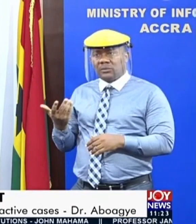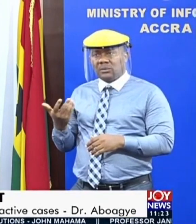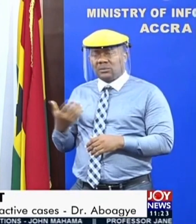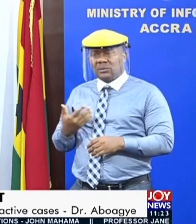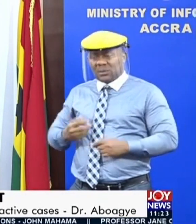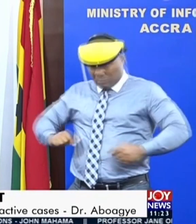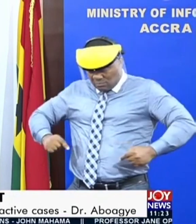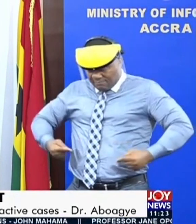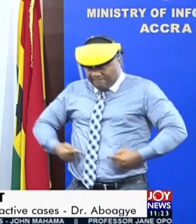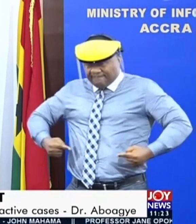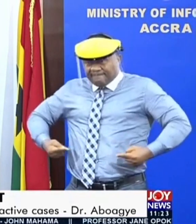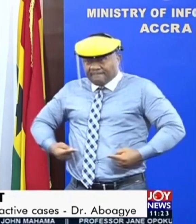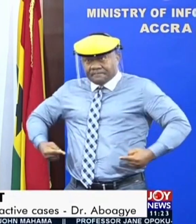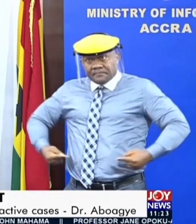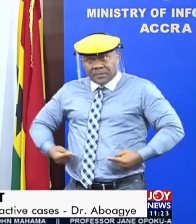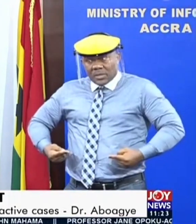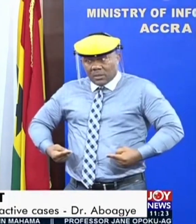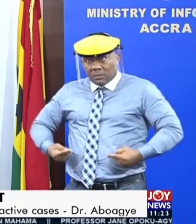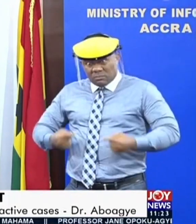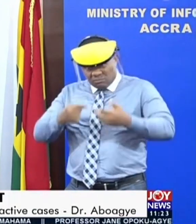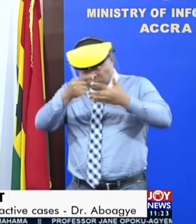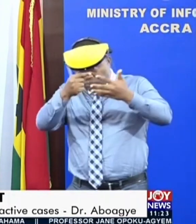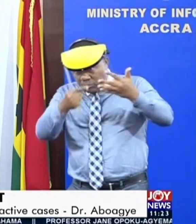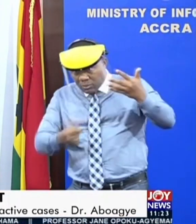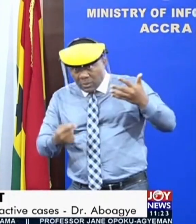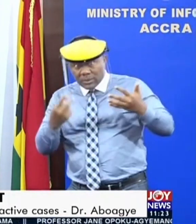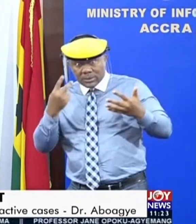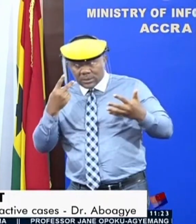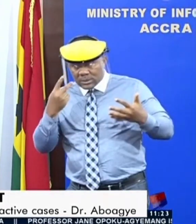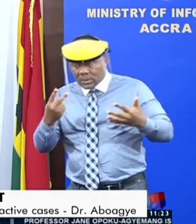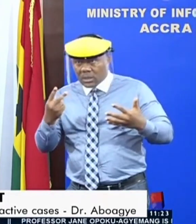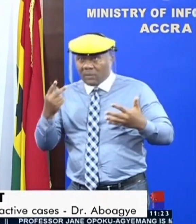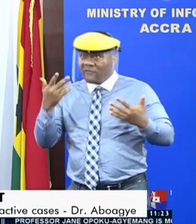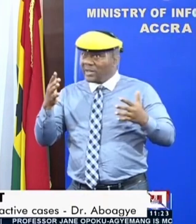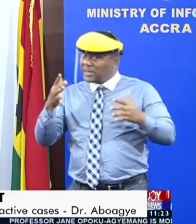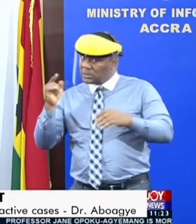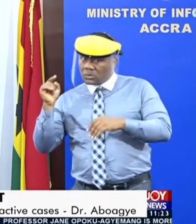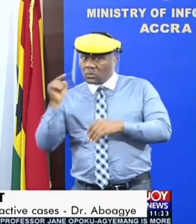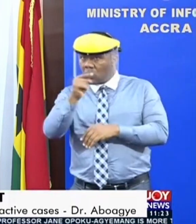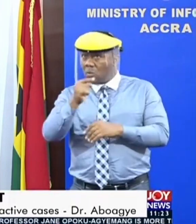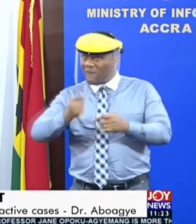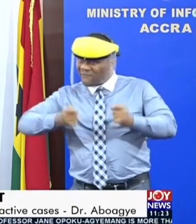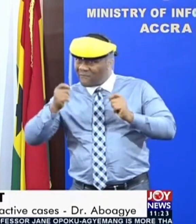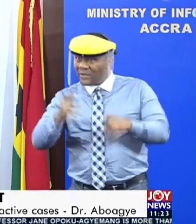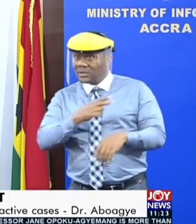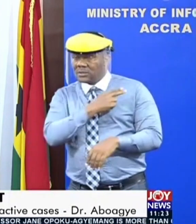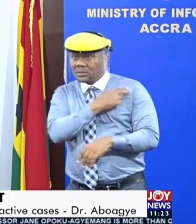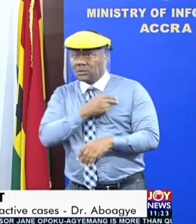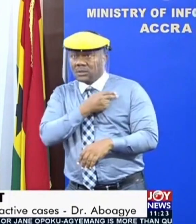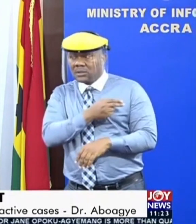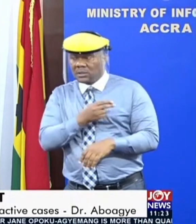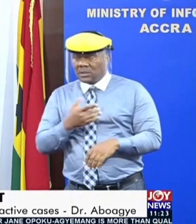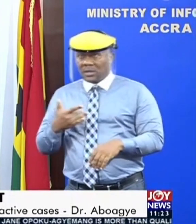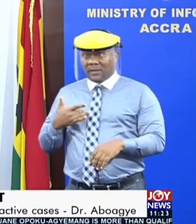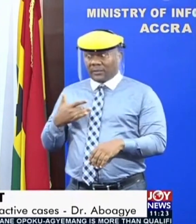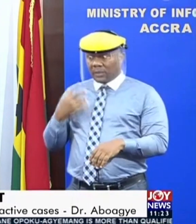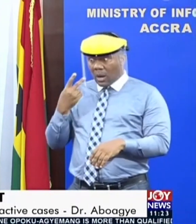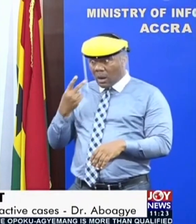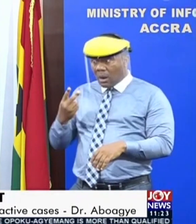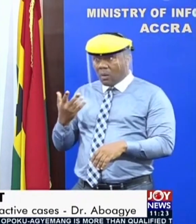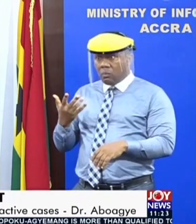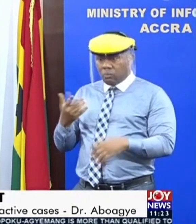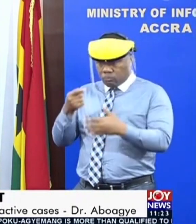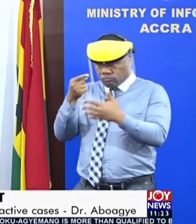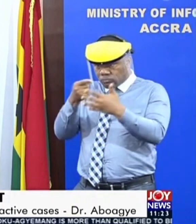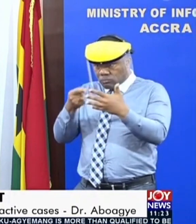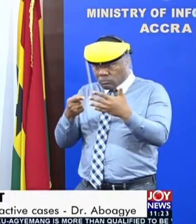abdominal pains. And so these are the symptoms that one has to look out for. And these are the things that one has to look out and see. If you start seeing these things, you